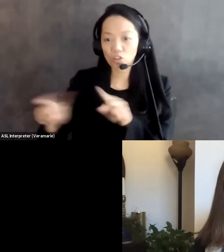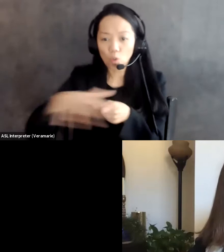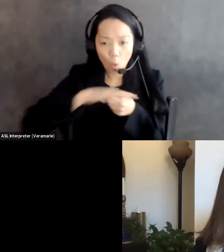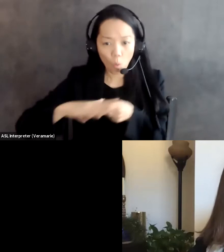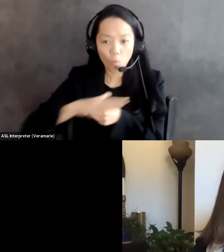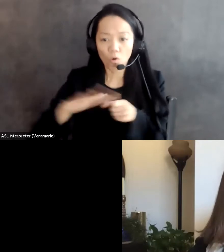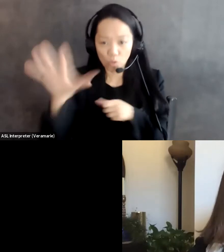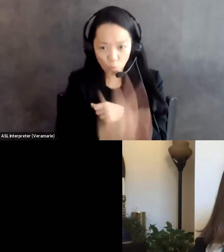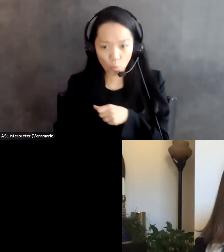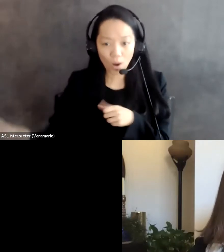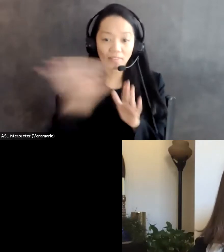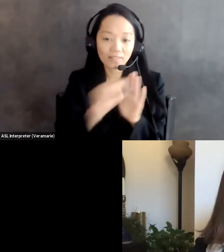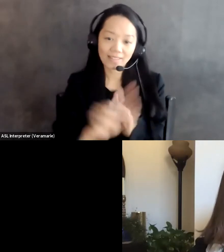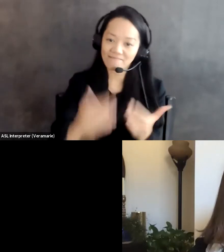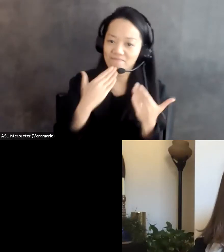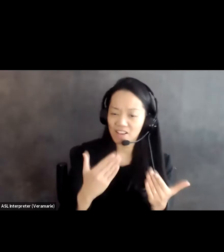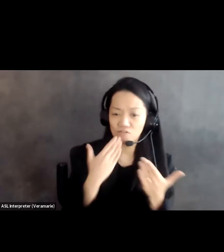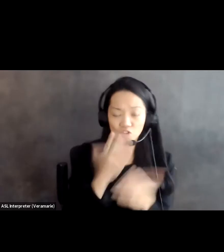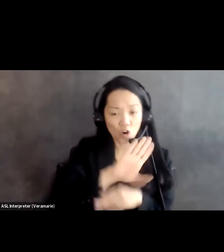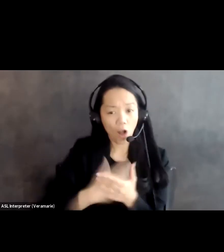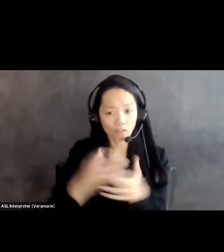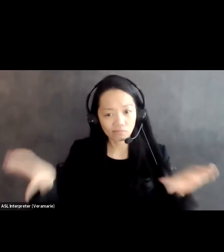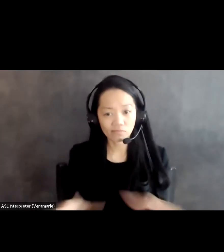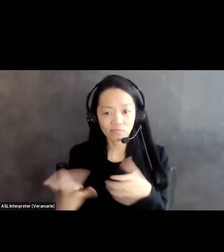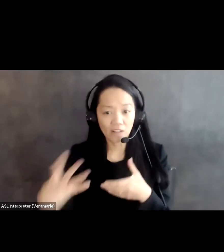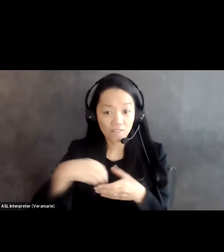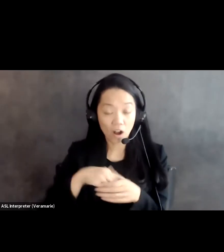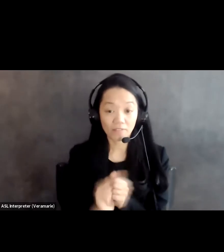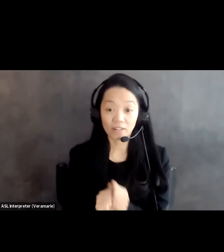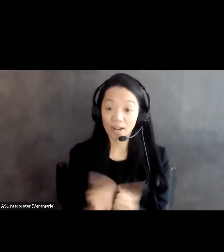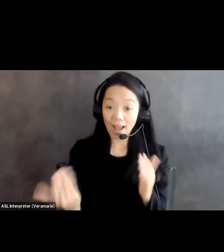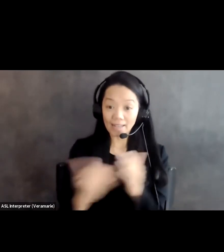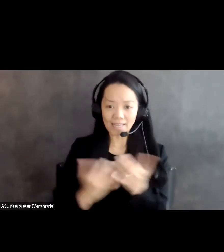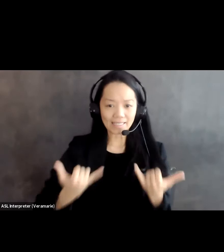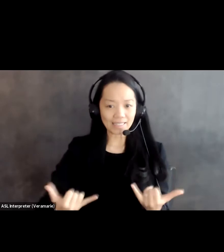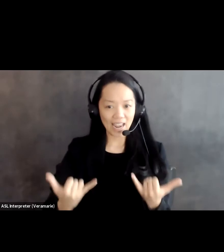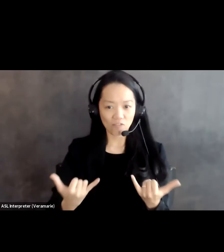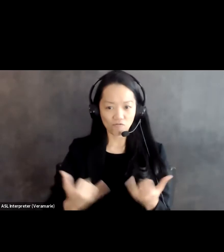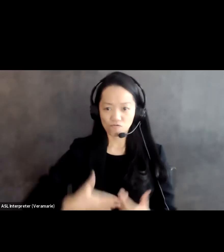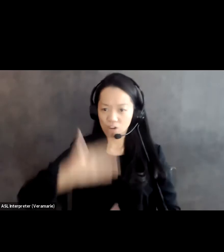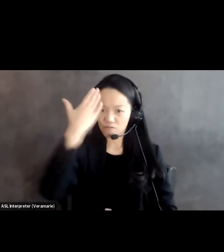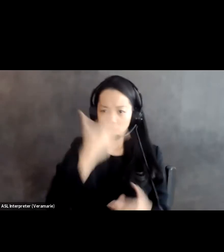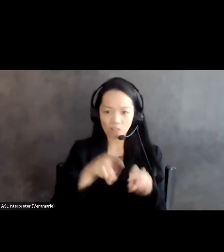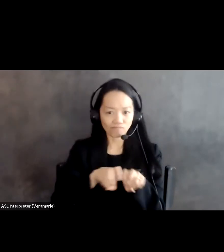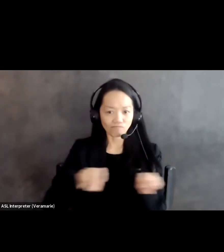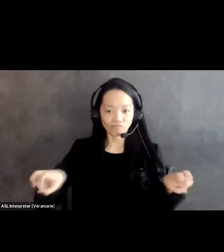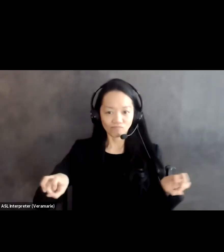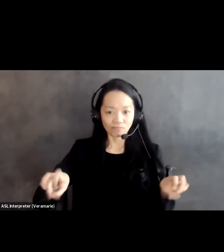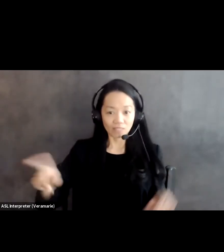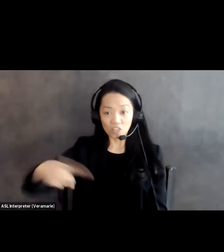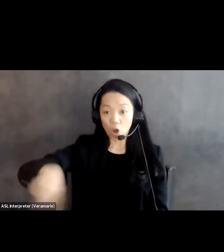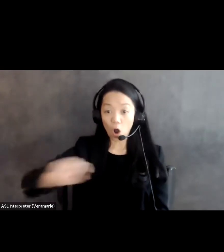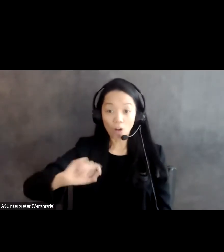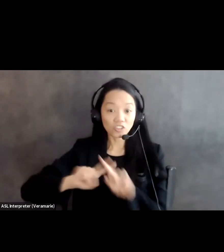We thank all of you for your efforts. Again today, you are sitting right in the front row as experts bring to